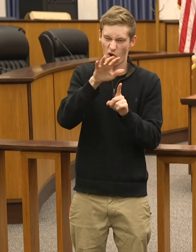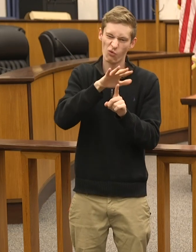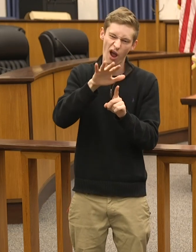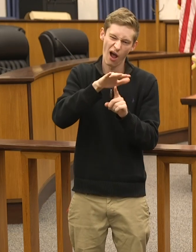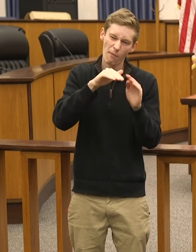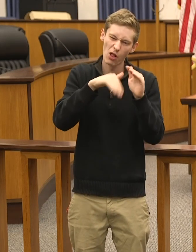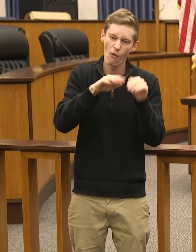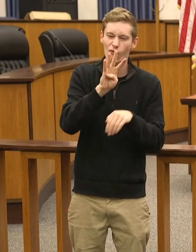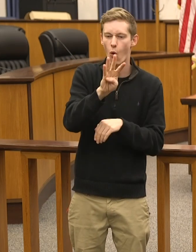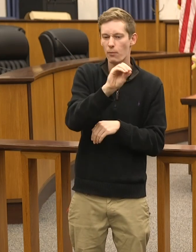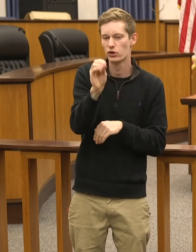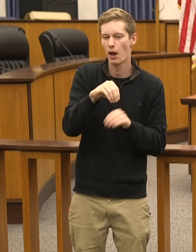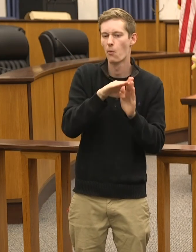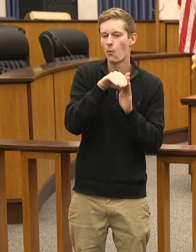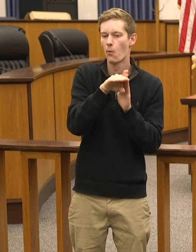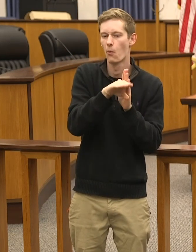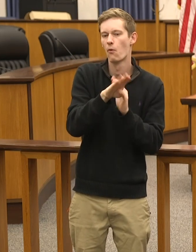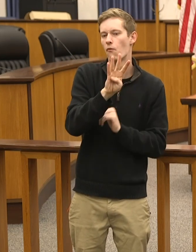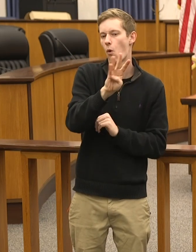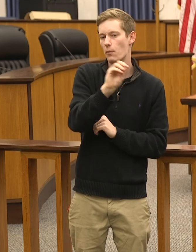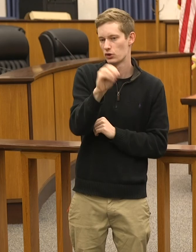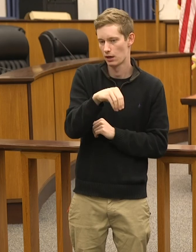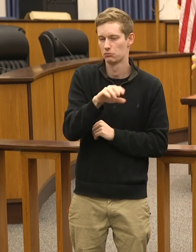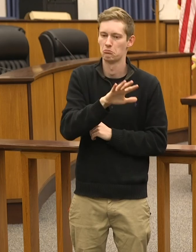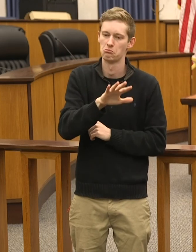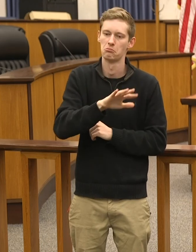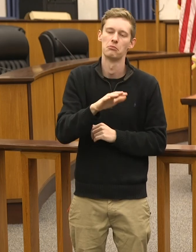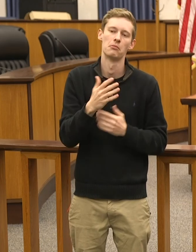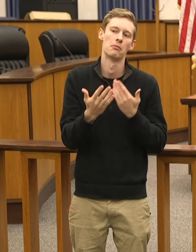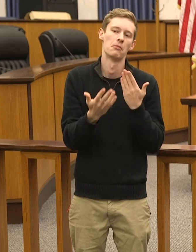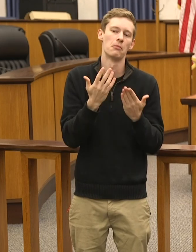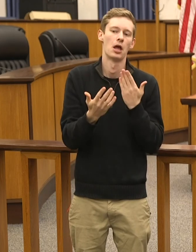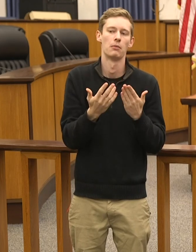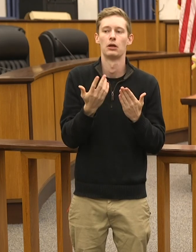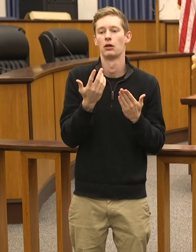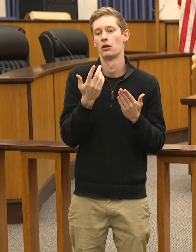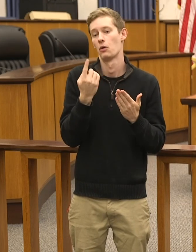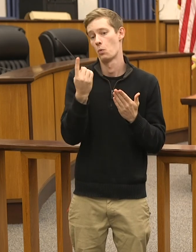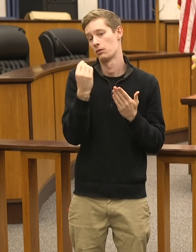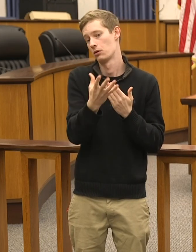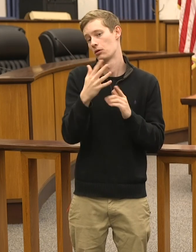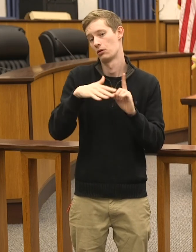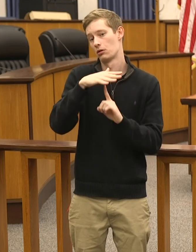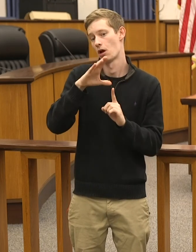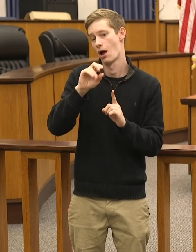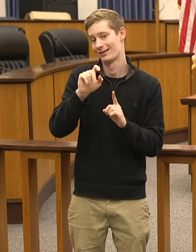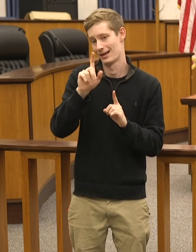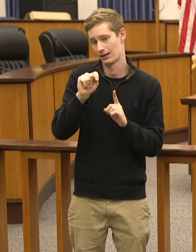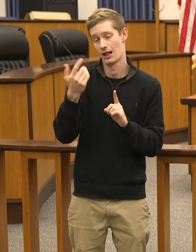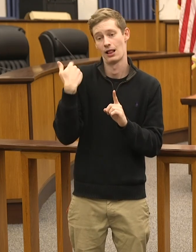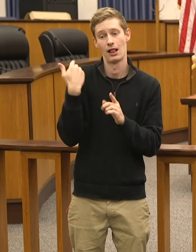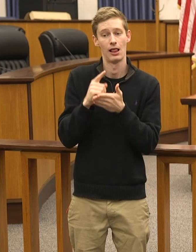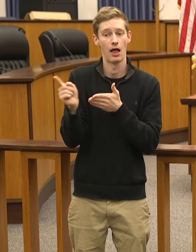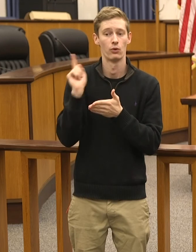below 4%. And just maybe as one point of context, we had a community testing event last week in